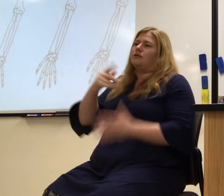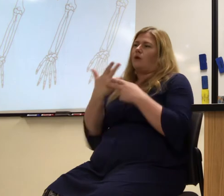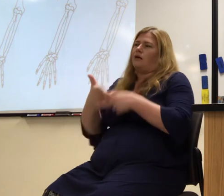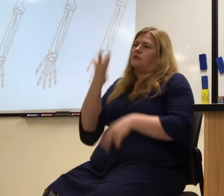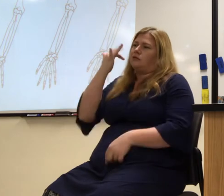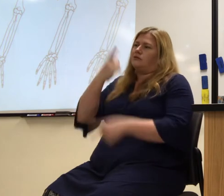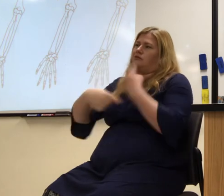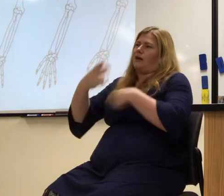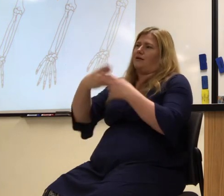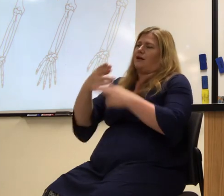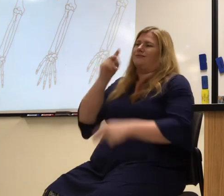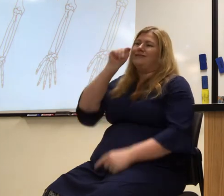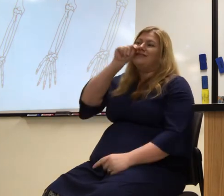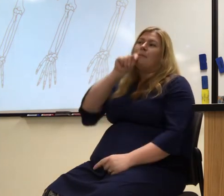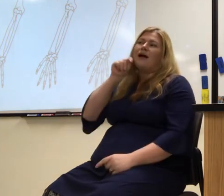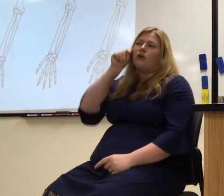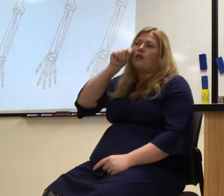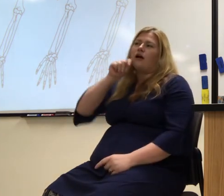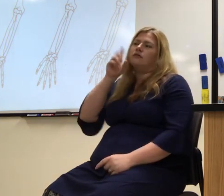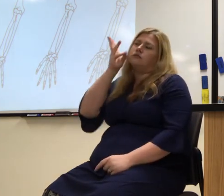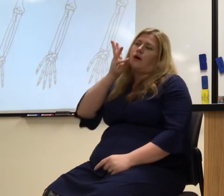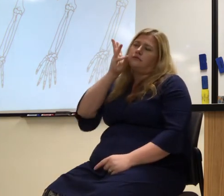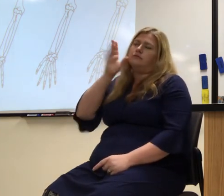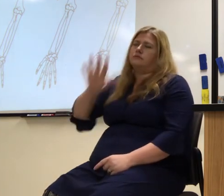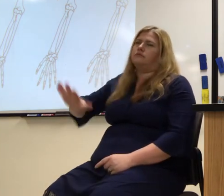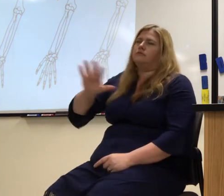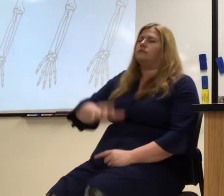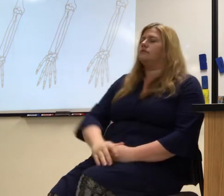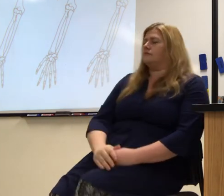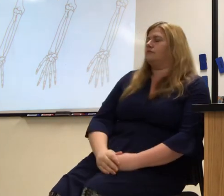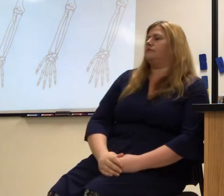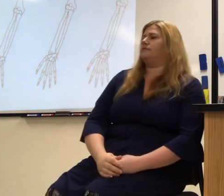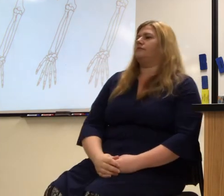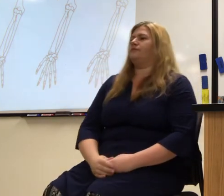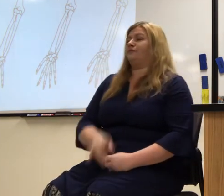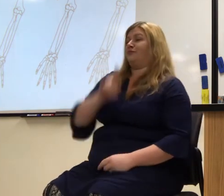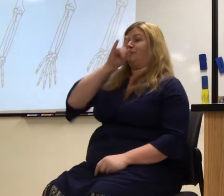of digits 2 to 5, these four fingers.